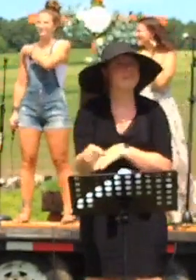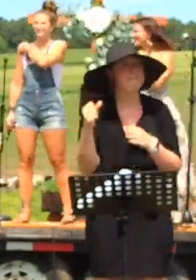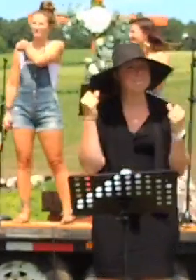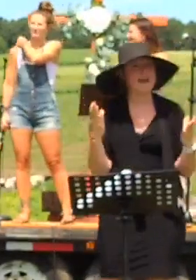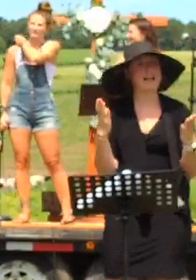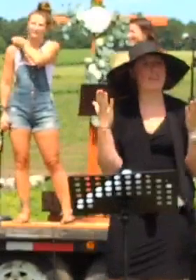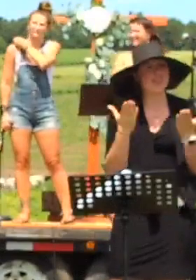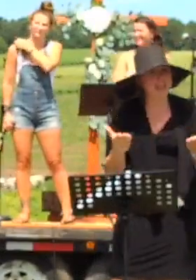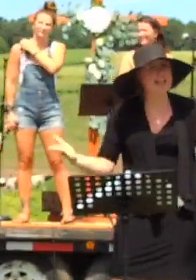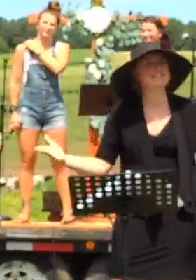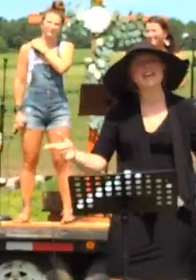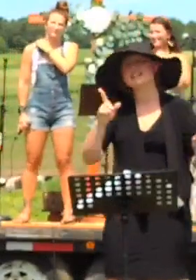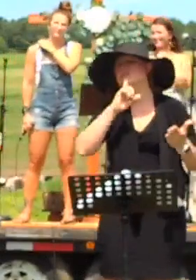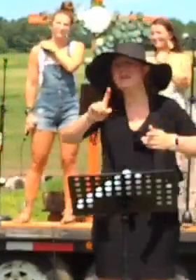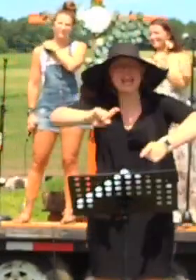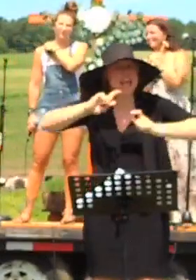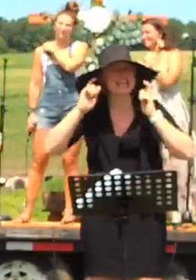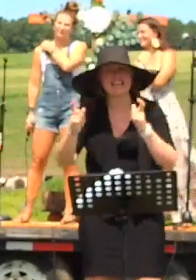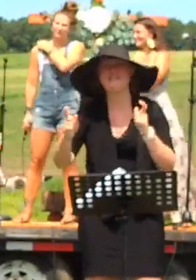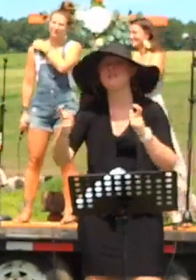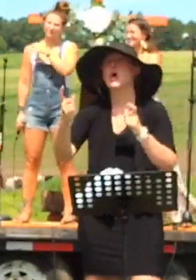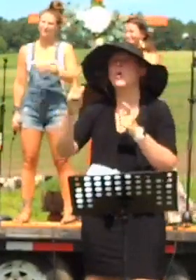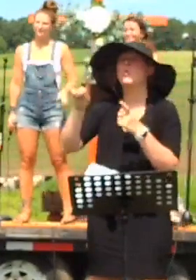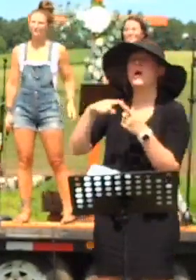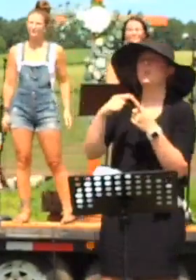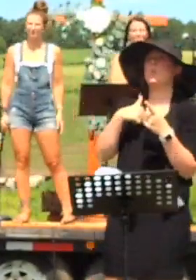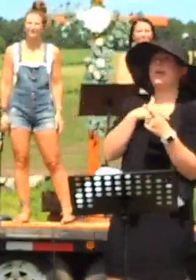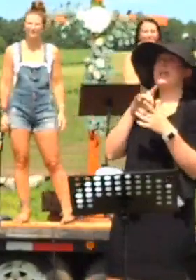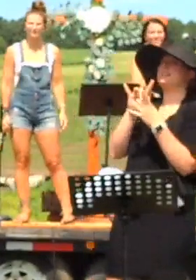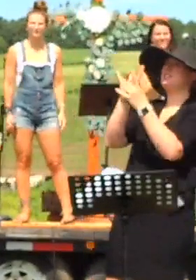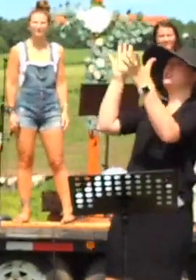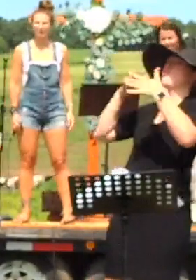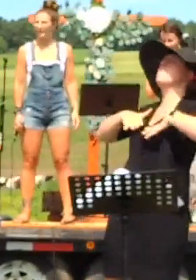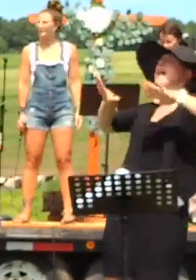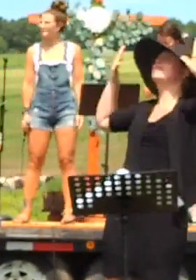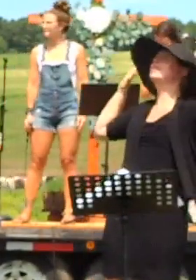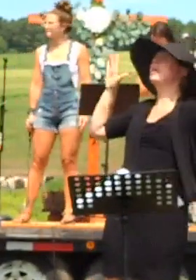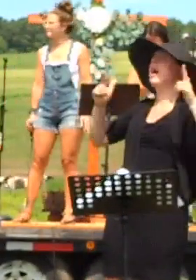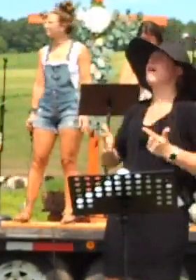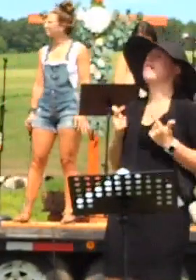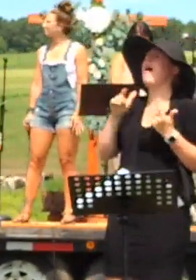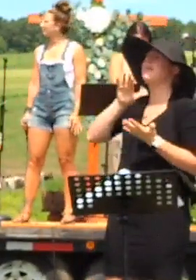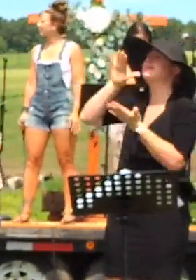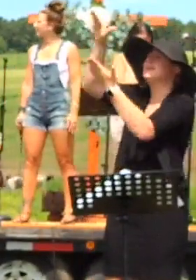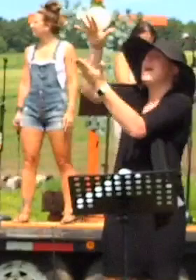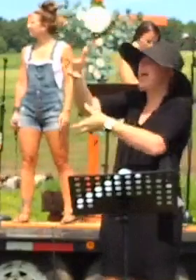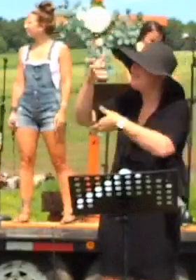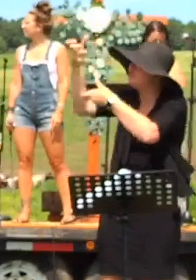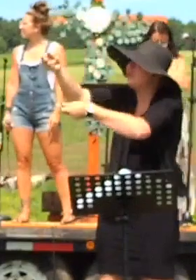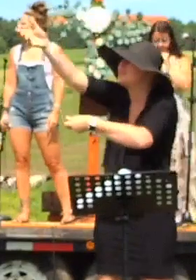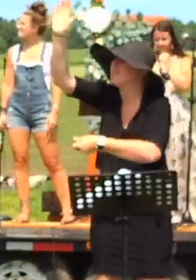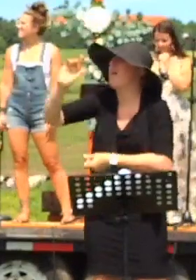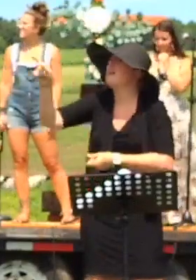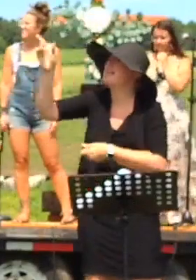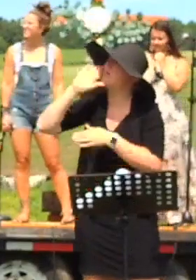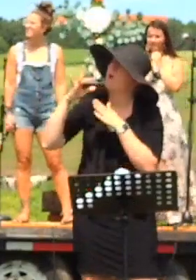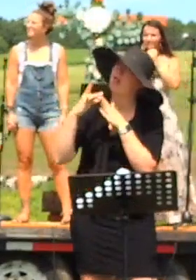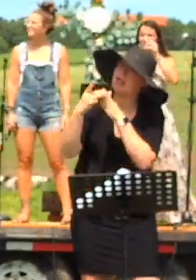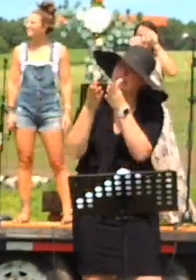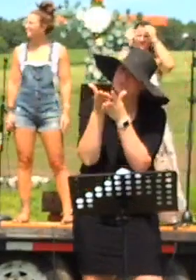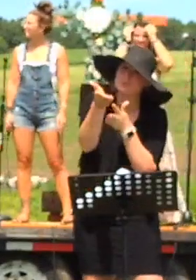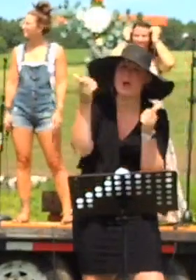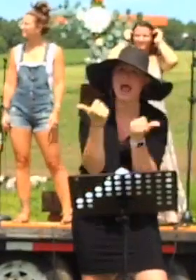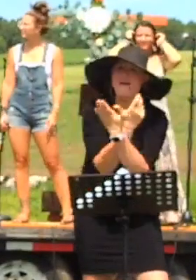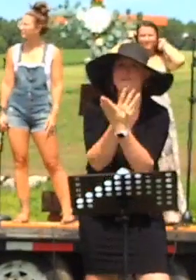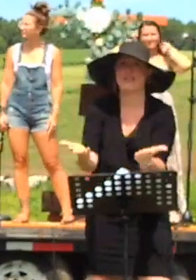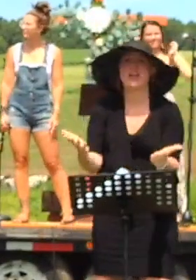it's just such a gift when we finally surrender our lives to God and to trust in him that he will bring us through. So